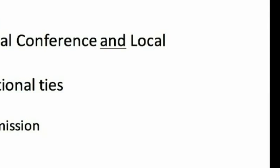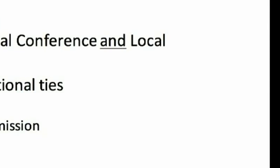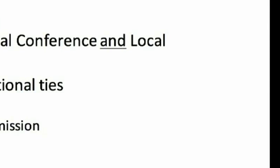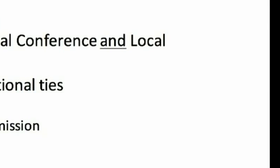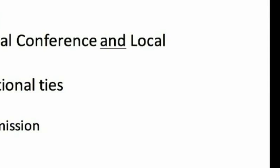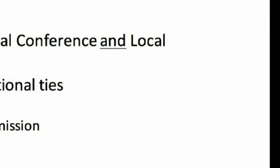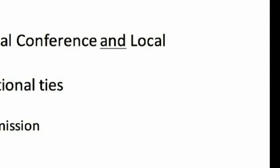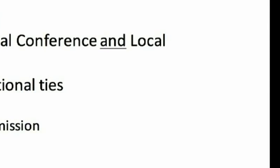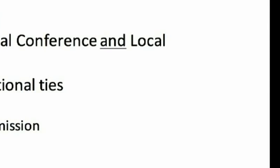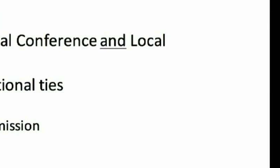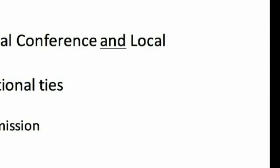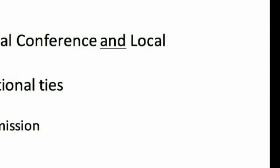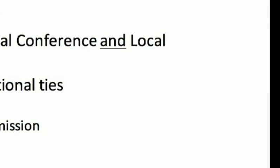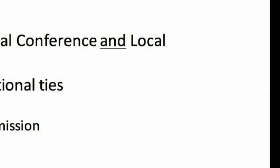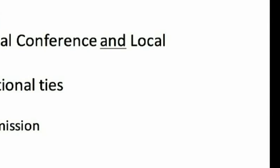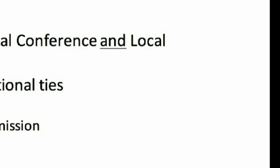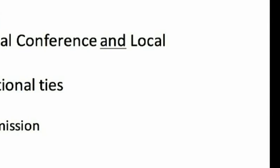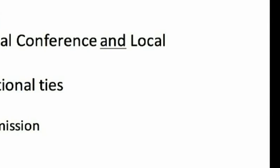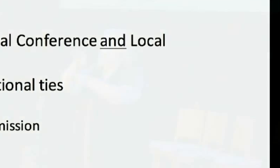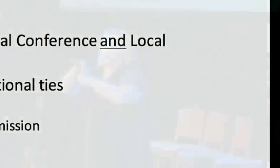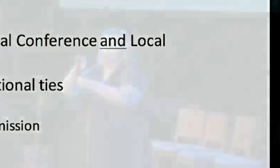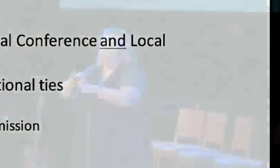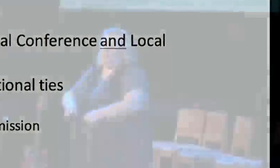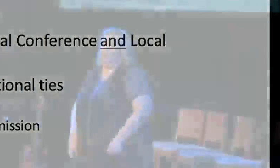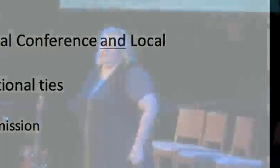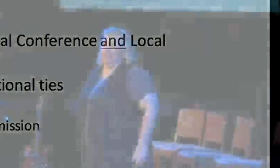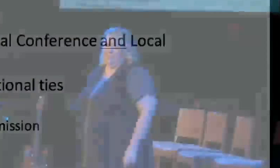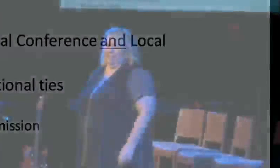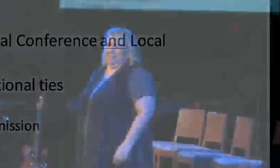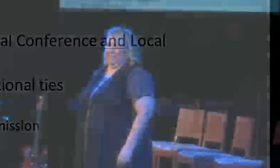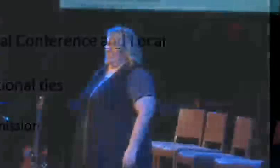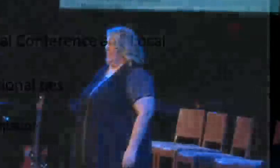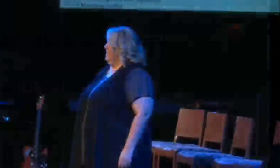really fun vote on that question. And,